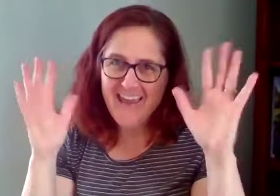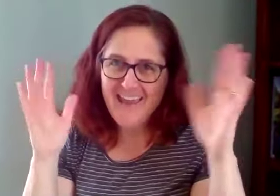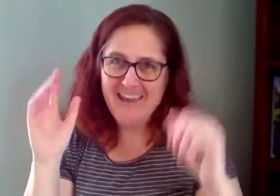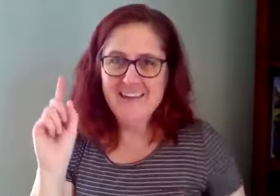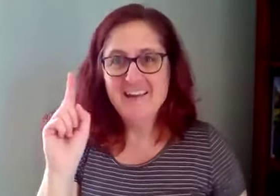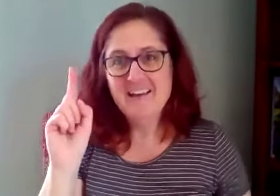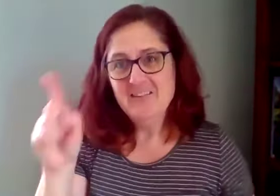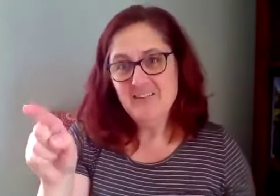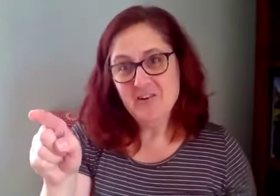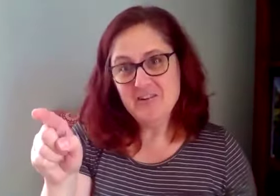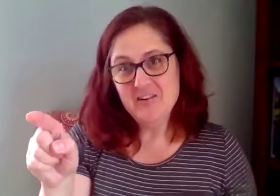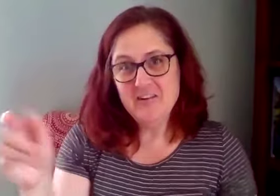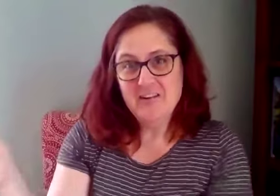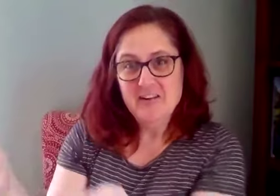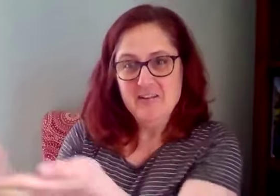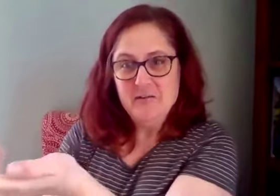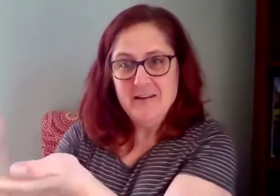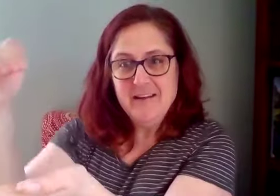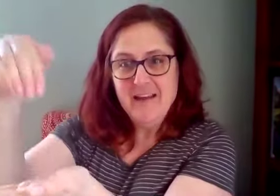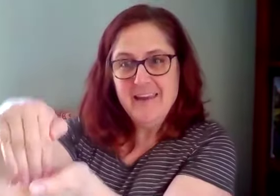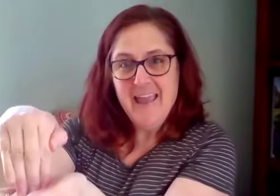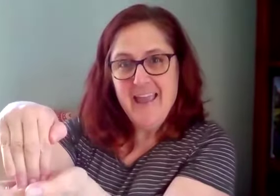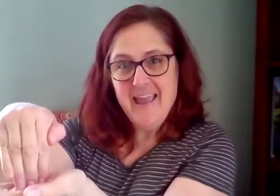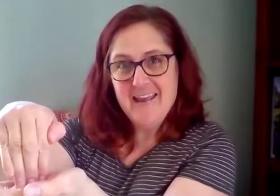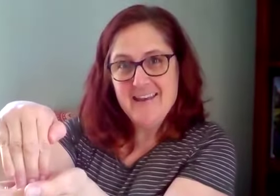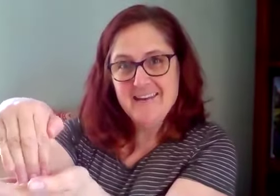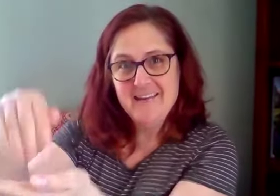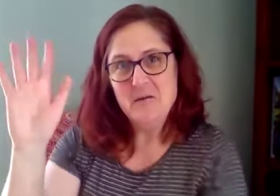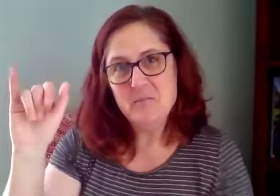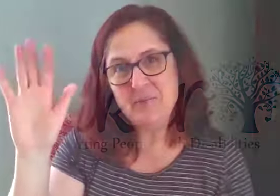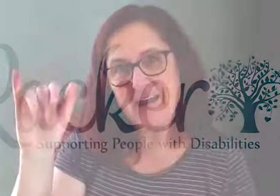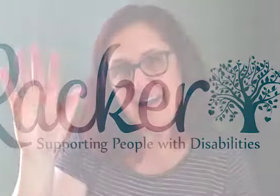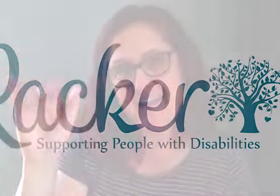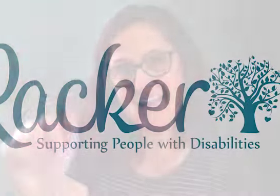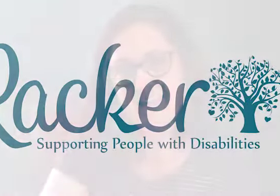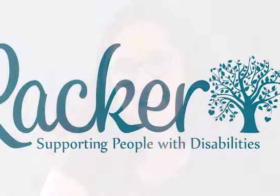Yay! Your turn. Do it again. Bye-bye.